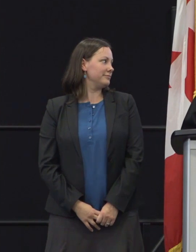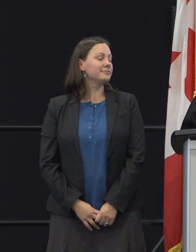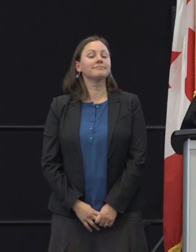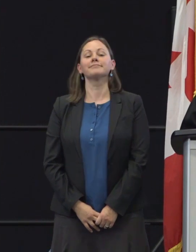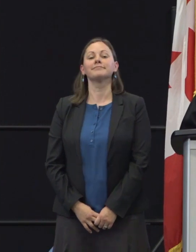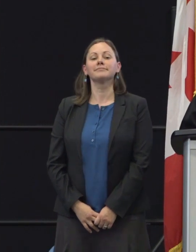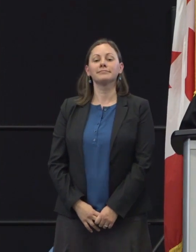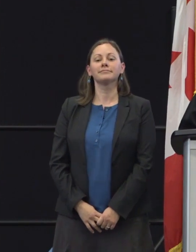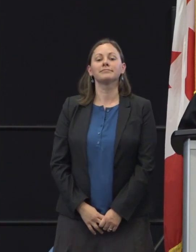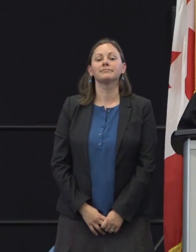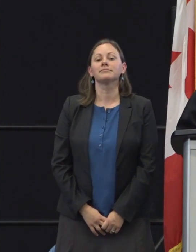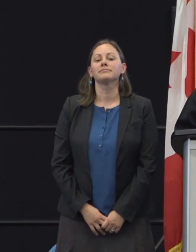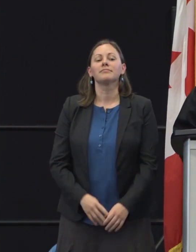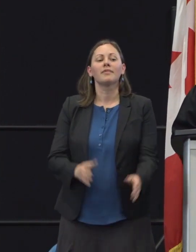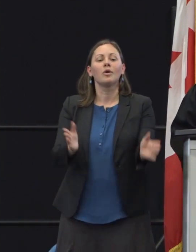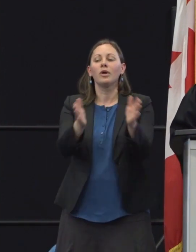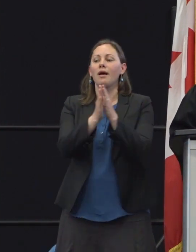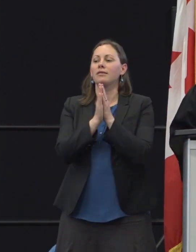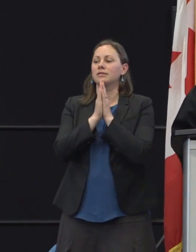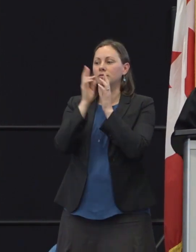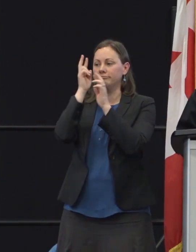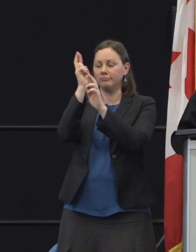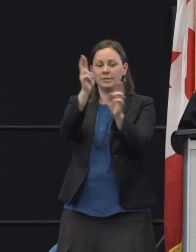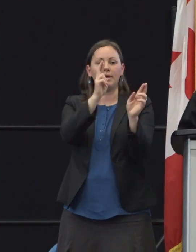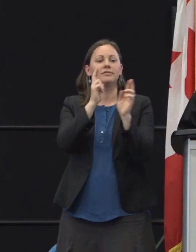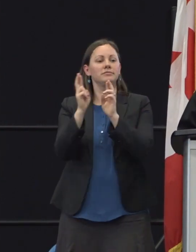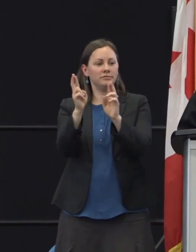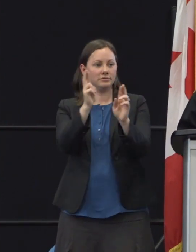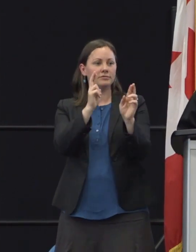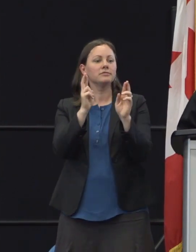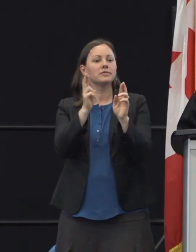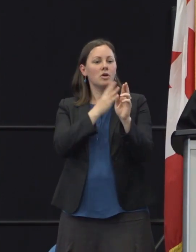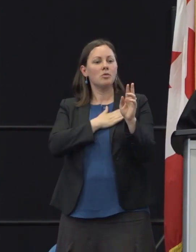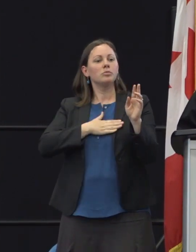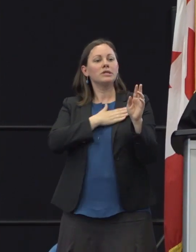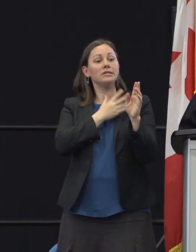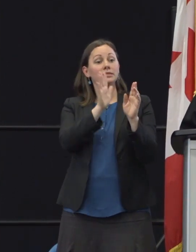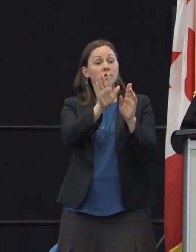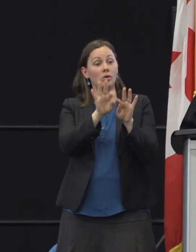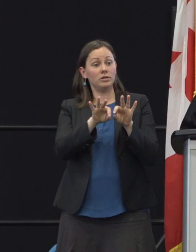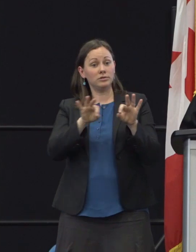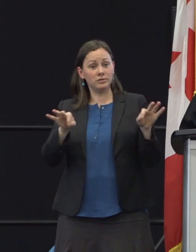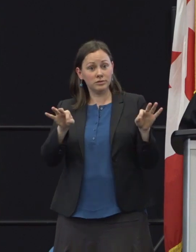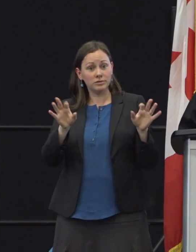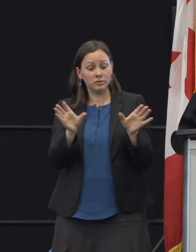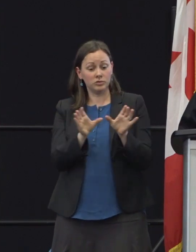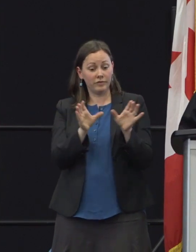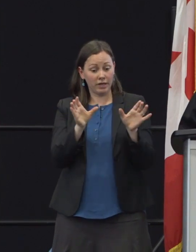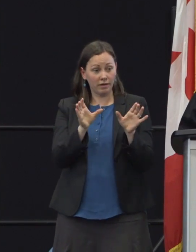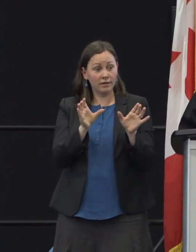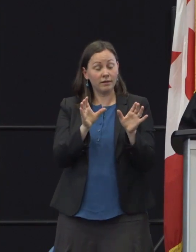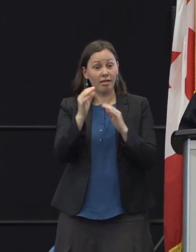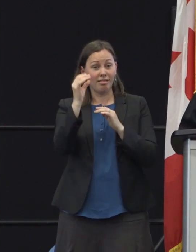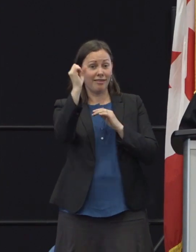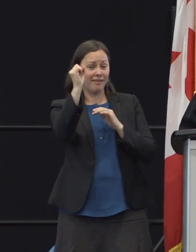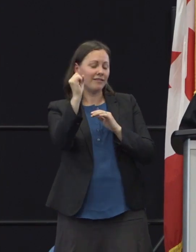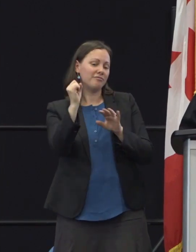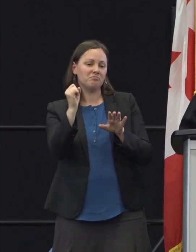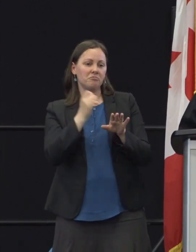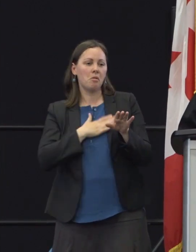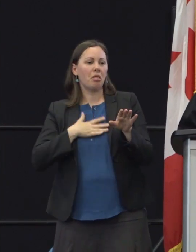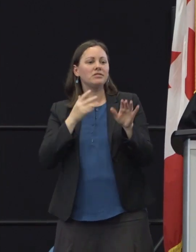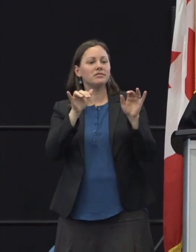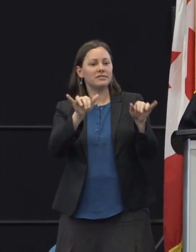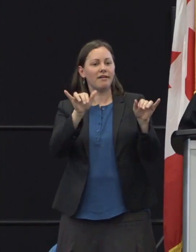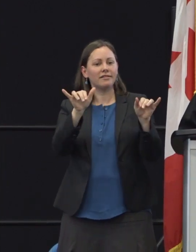Out of respect for your fellow graduates, I would like to remind everyone that once you have received your credential, please return to your